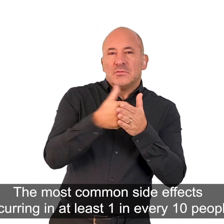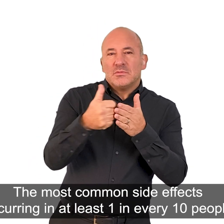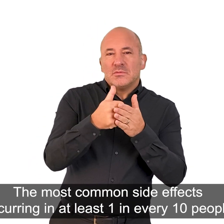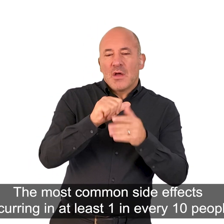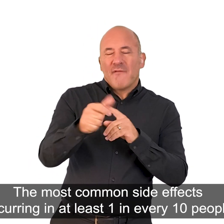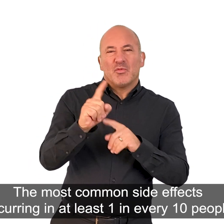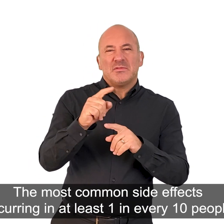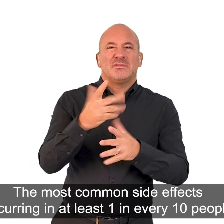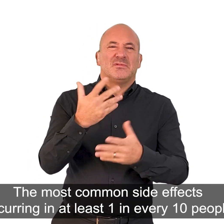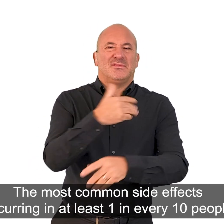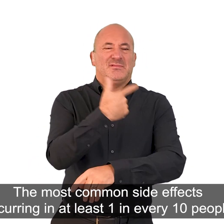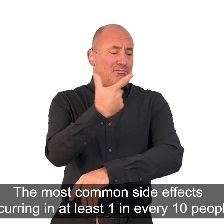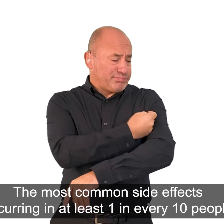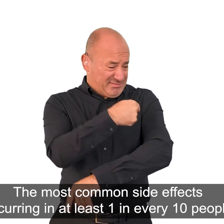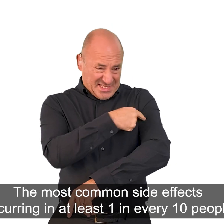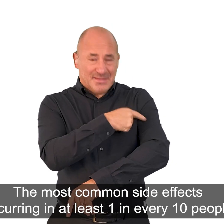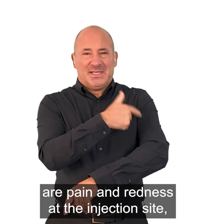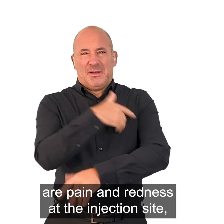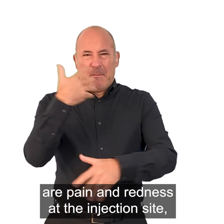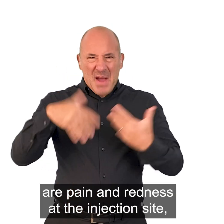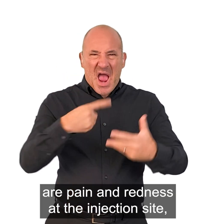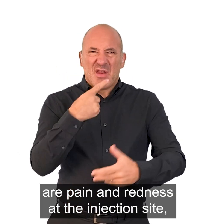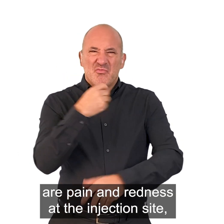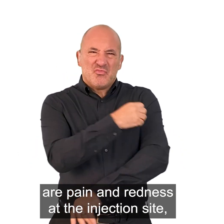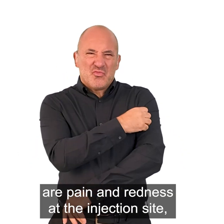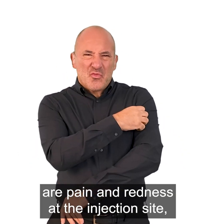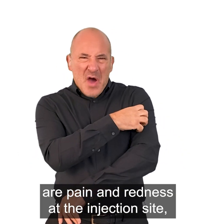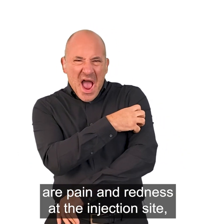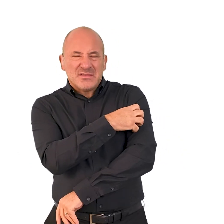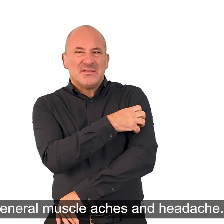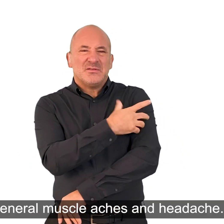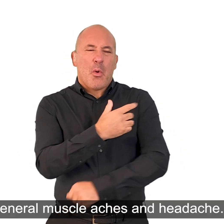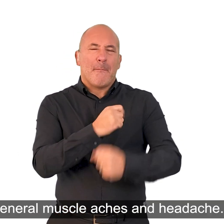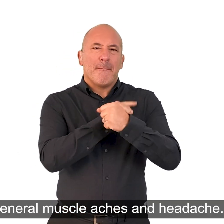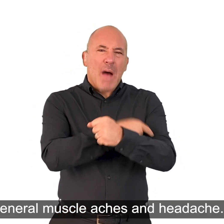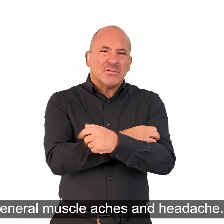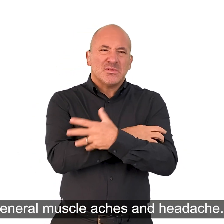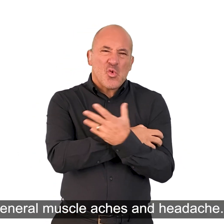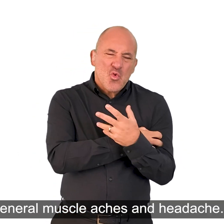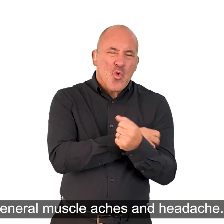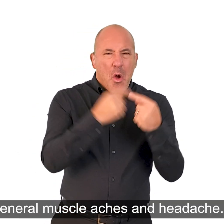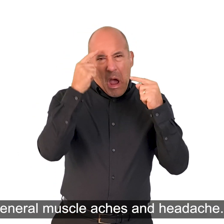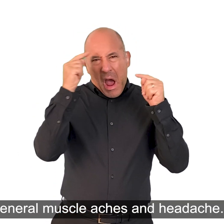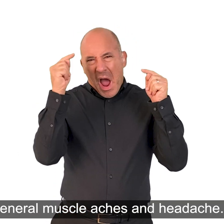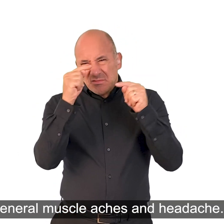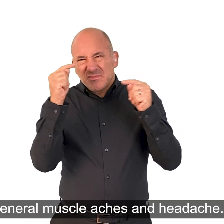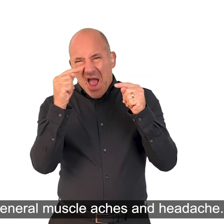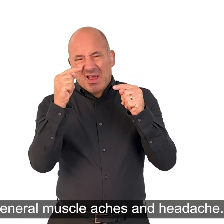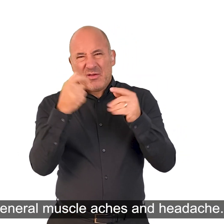side effects, occurring in at least 1 in every 10 people, are pain and redness at the injection site, general muscle aches and headache.